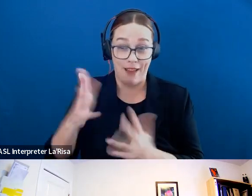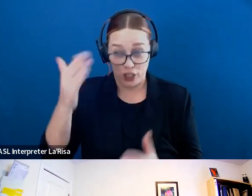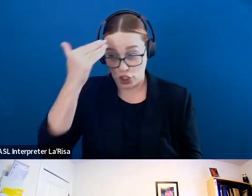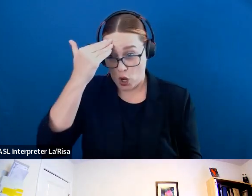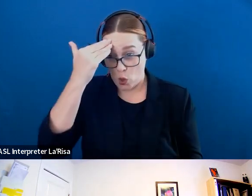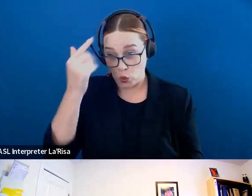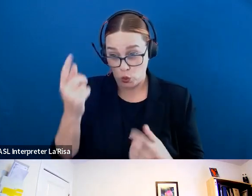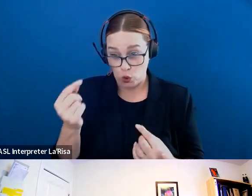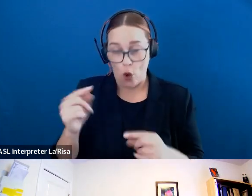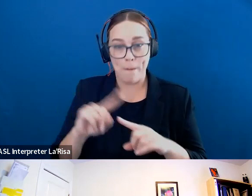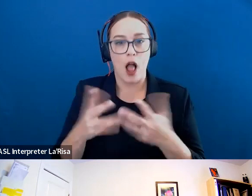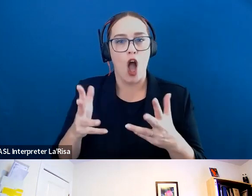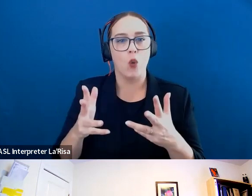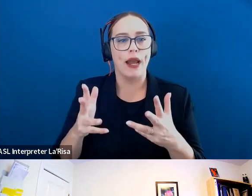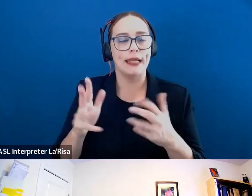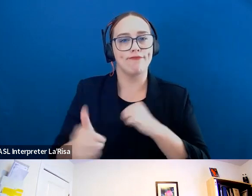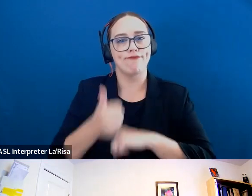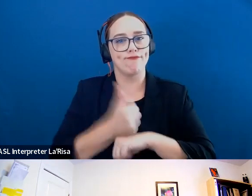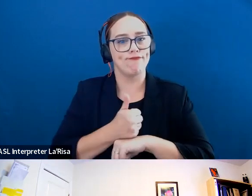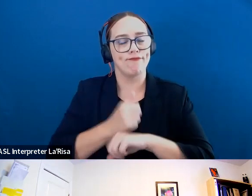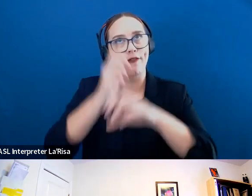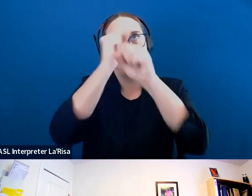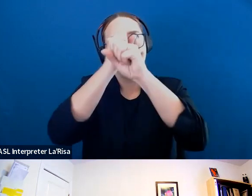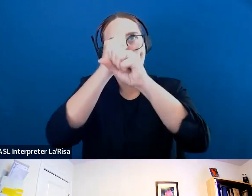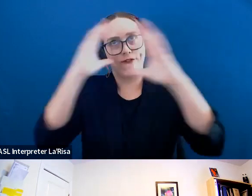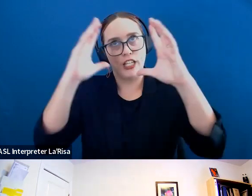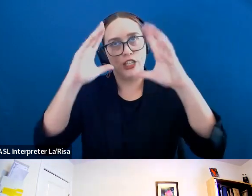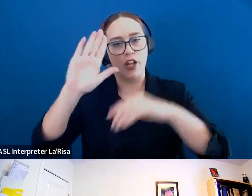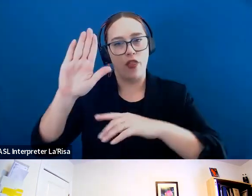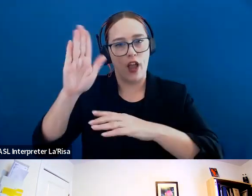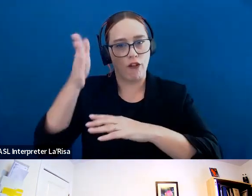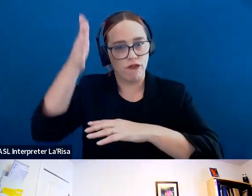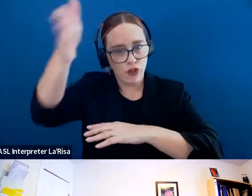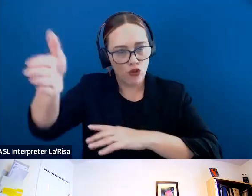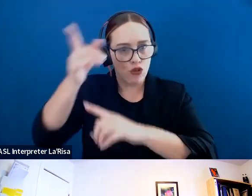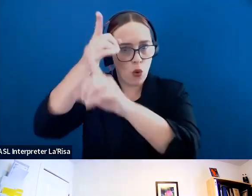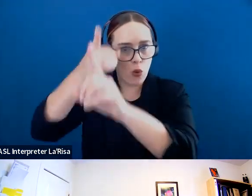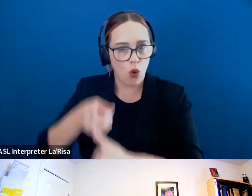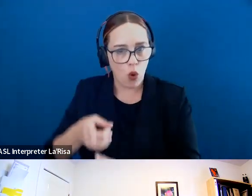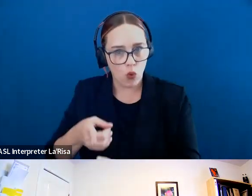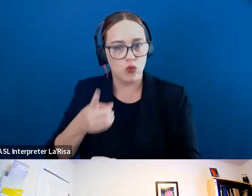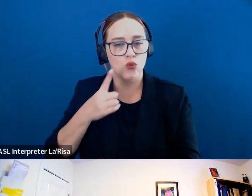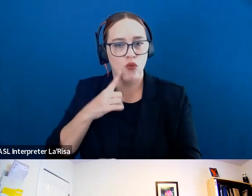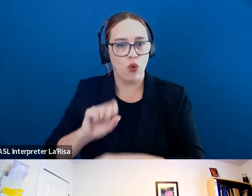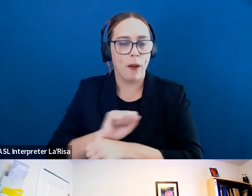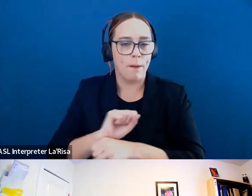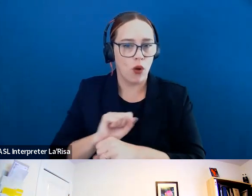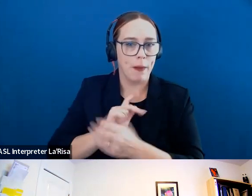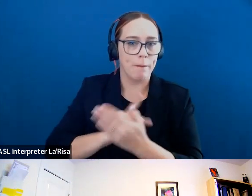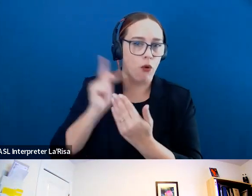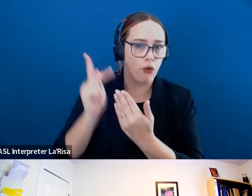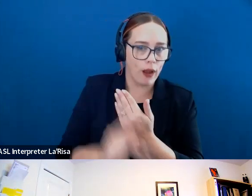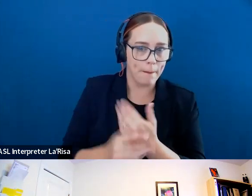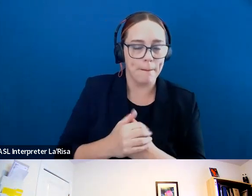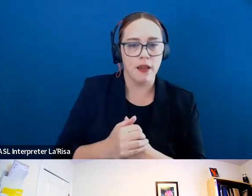actually articulated that in their vision for their organization and have created goals around creating an employment program. They're pretty